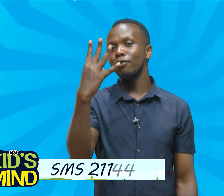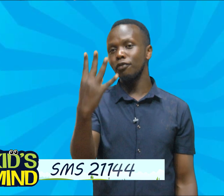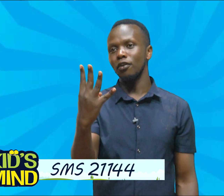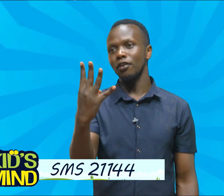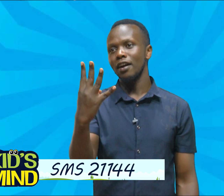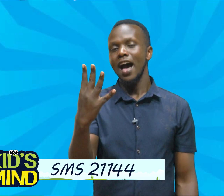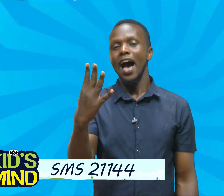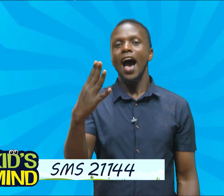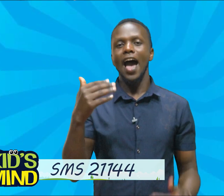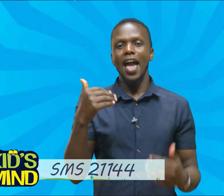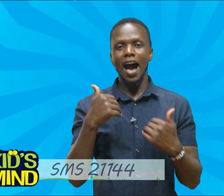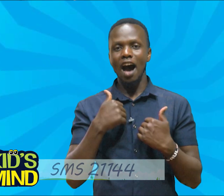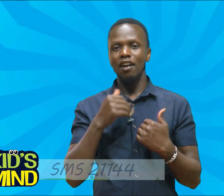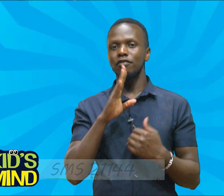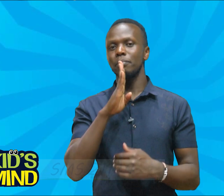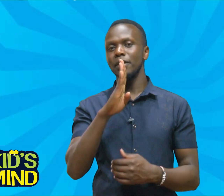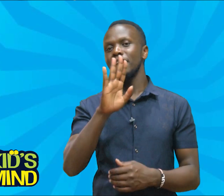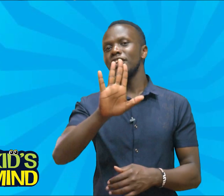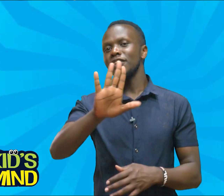21144. I have been your